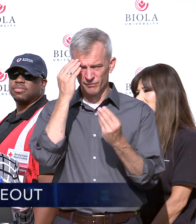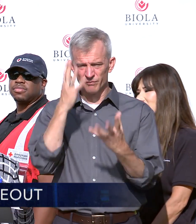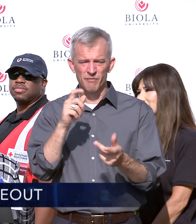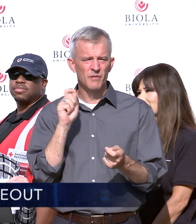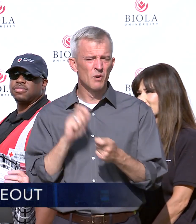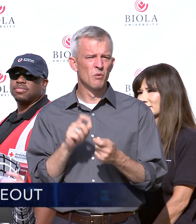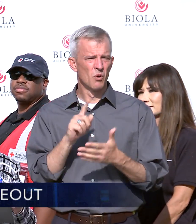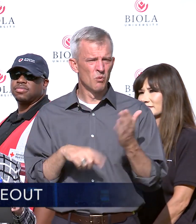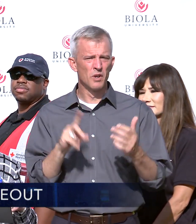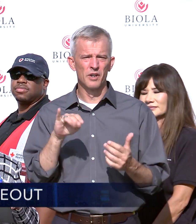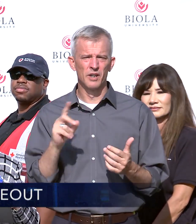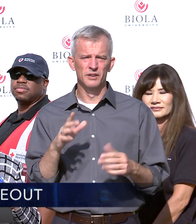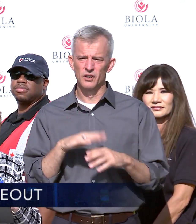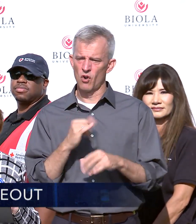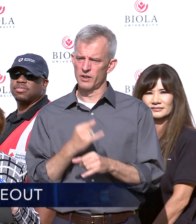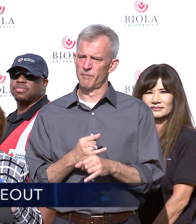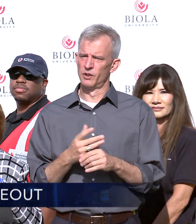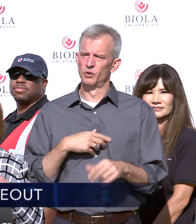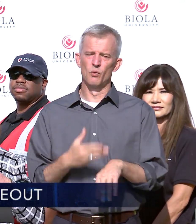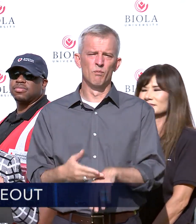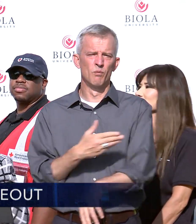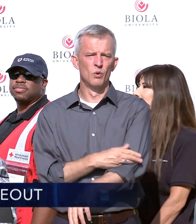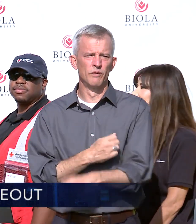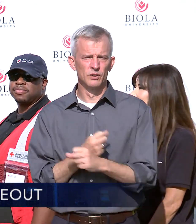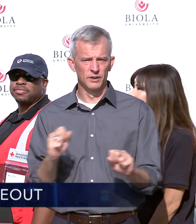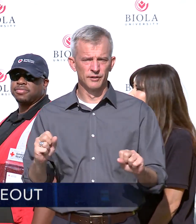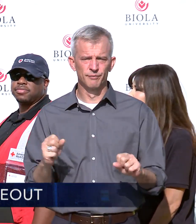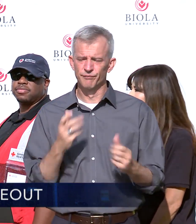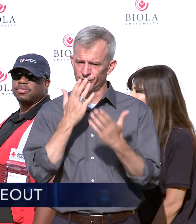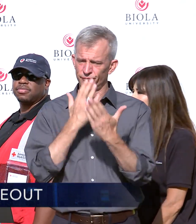they have done here on campus to improve their safety. Thank you.